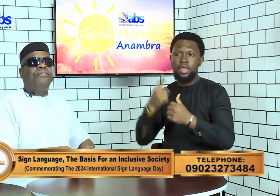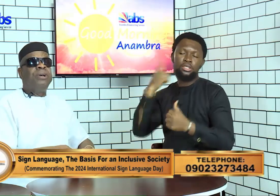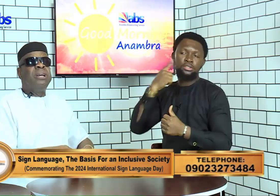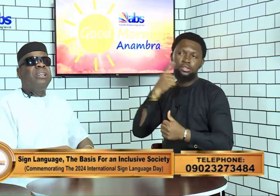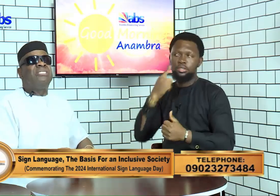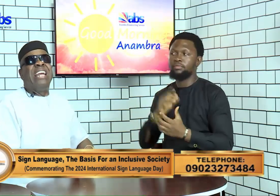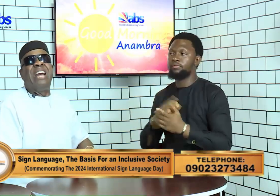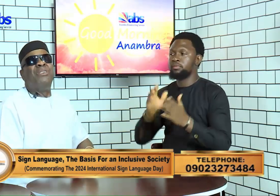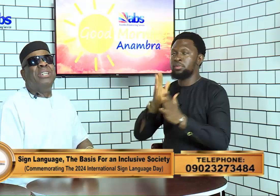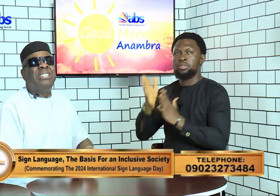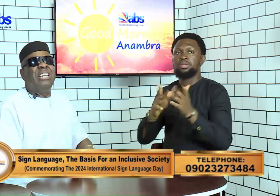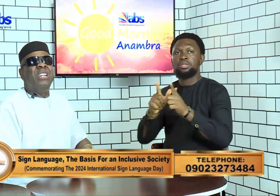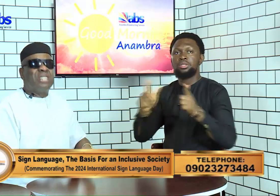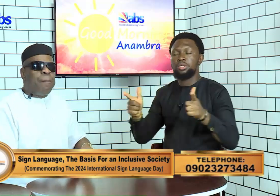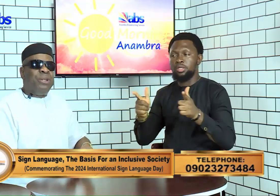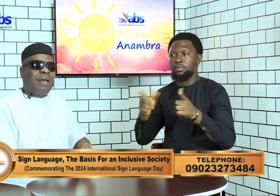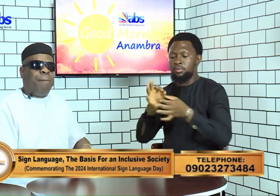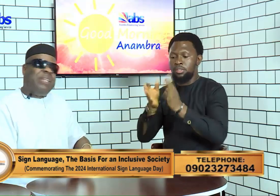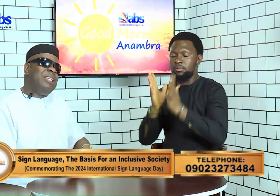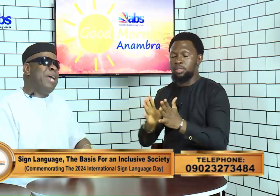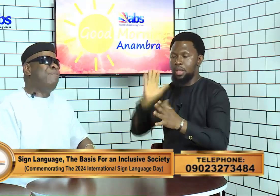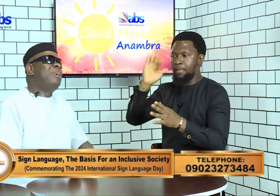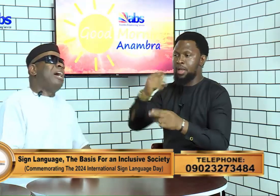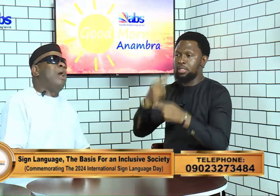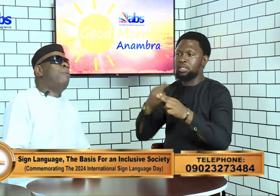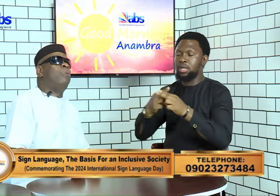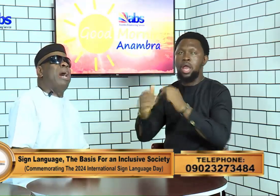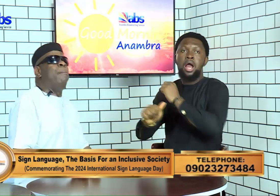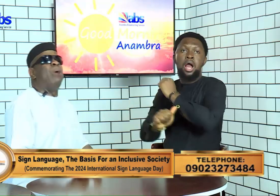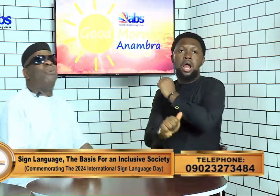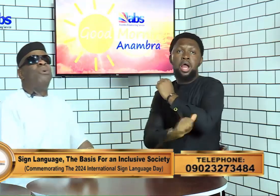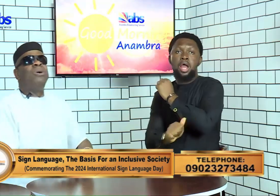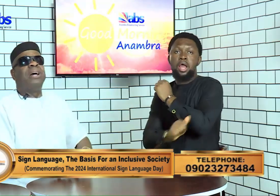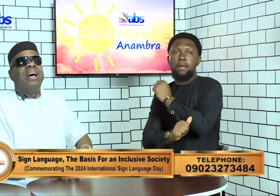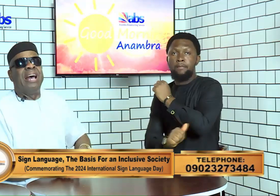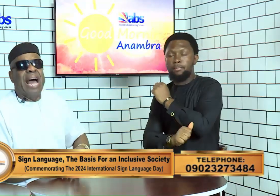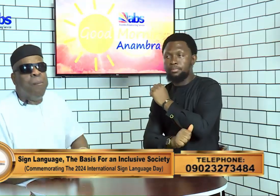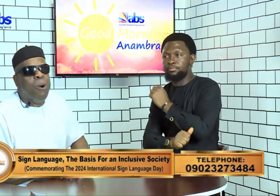deaf sign language interpreter by the name Amobi